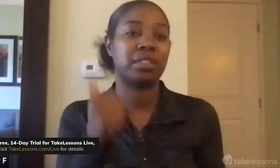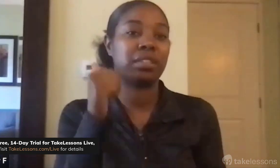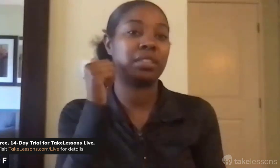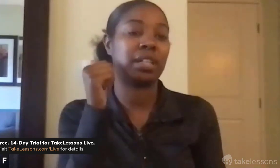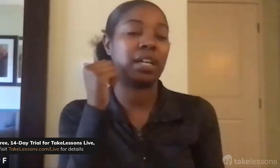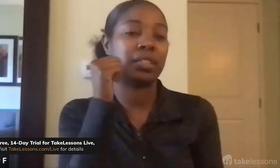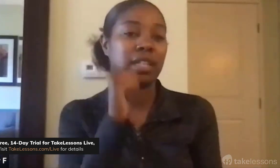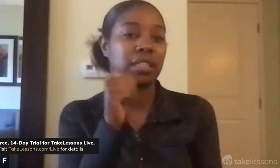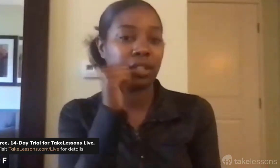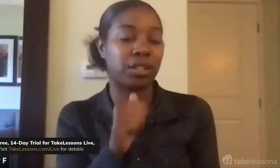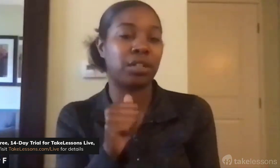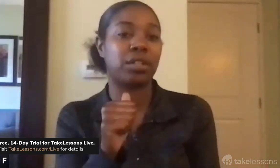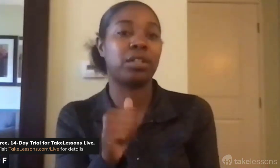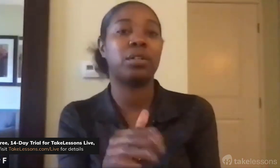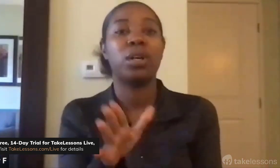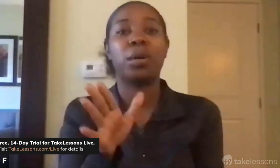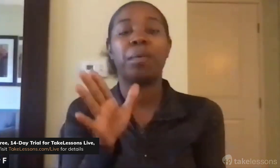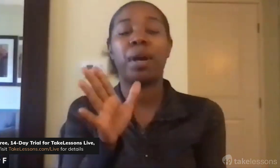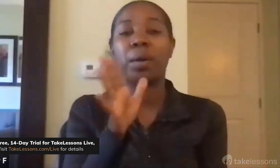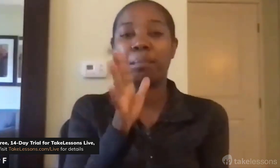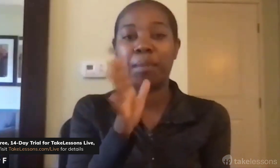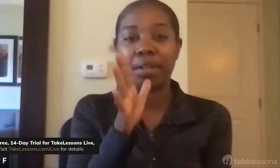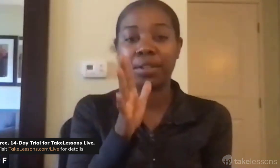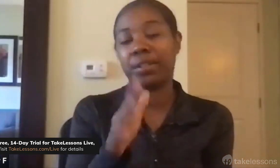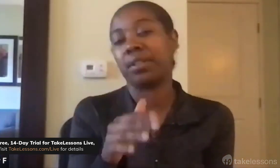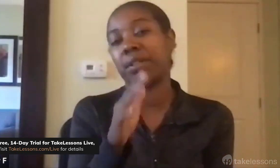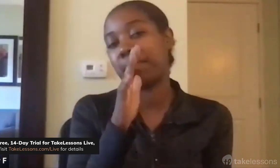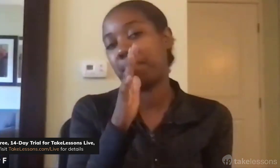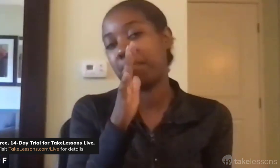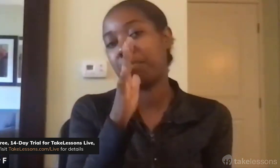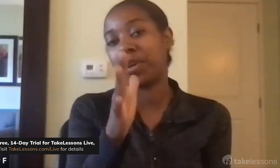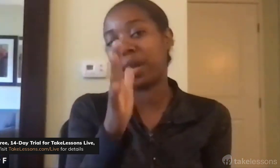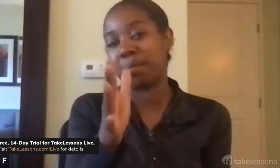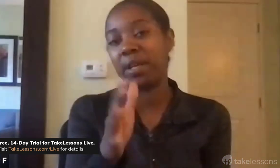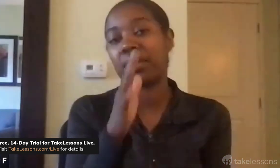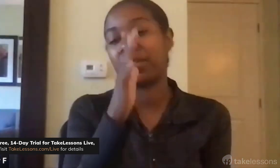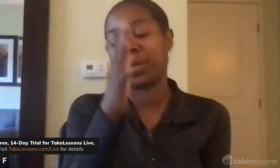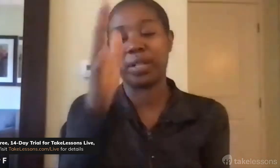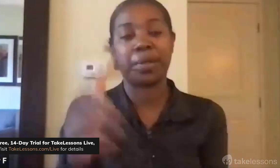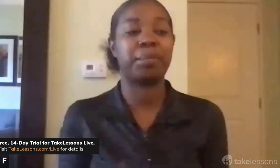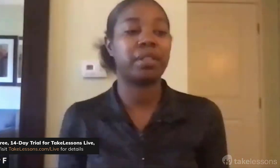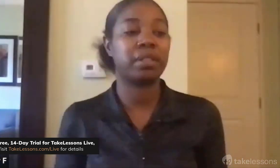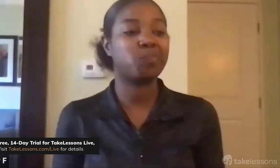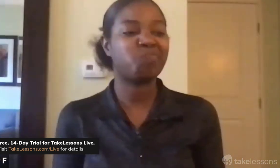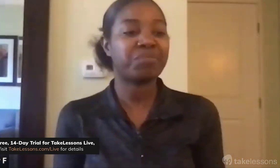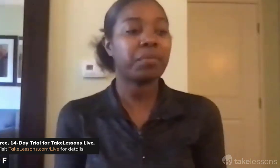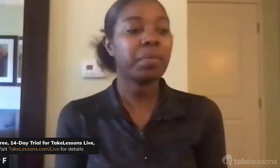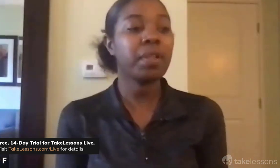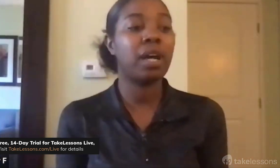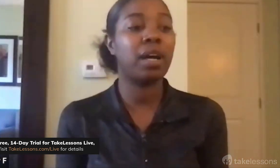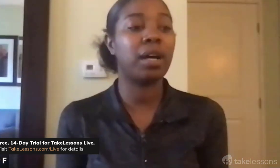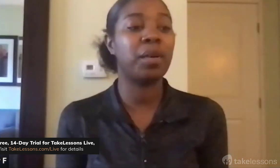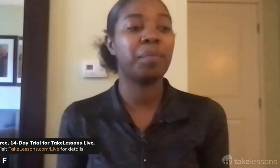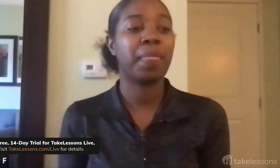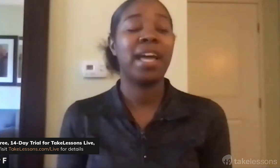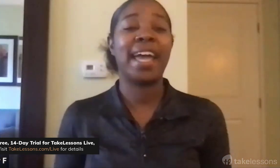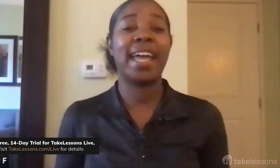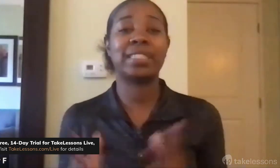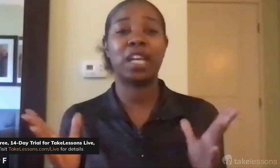gender signs like girl, mother, grandmother, great grandmother. Um, Hand shape